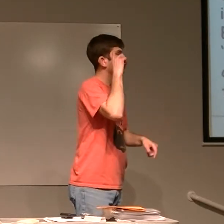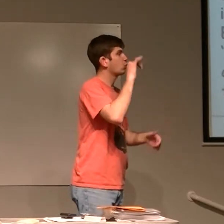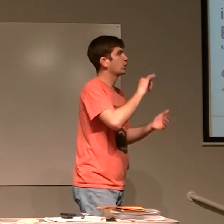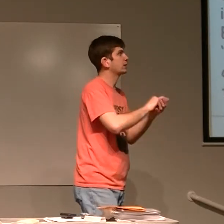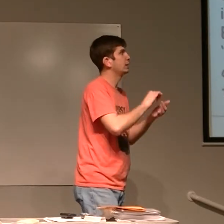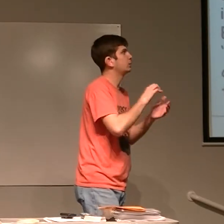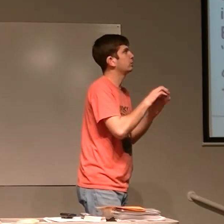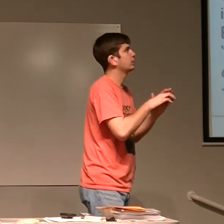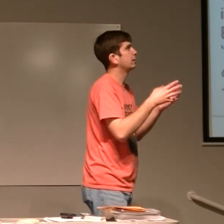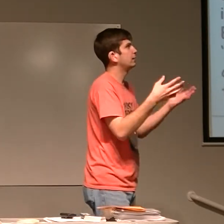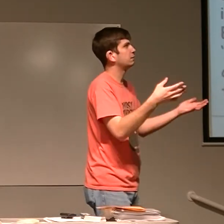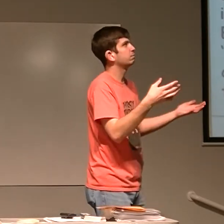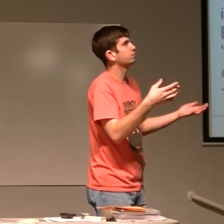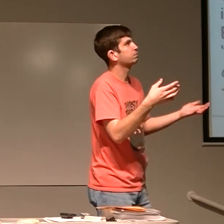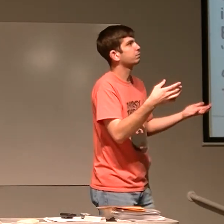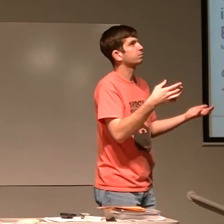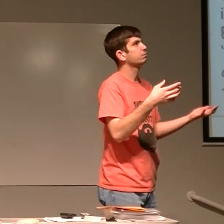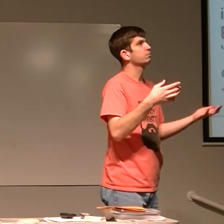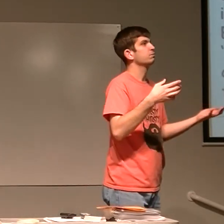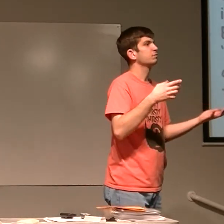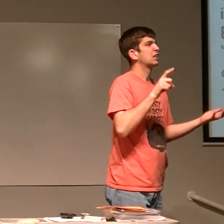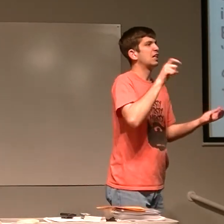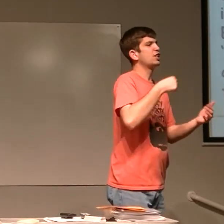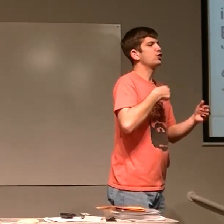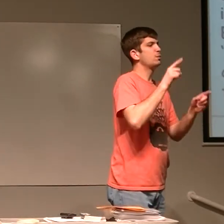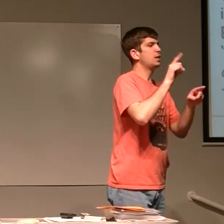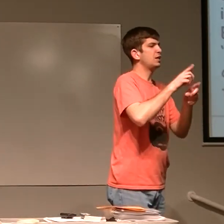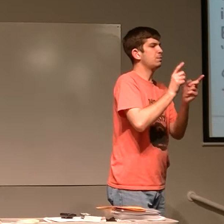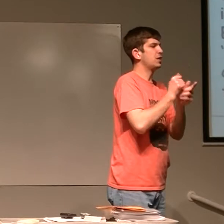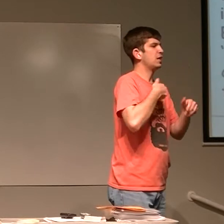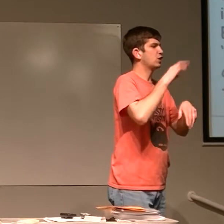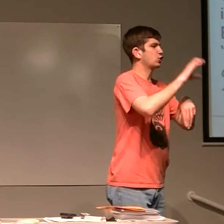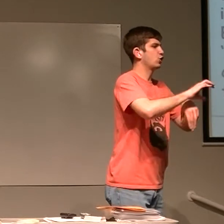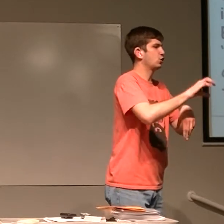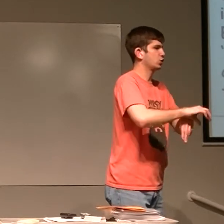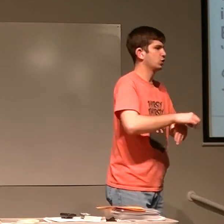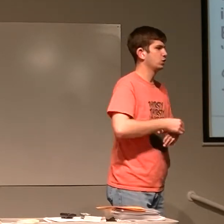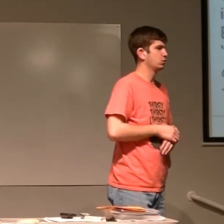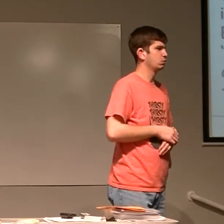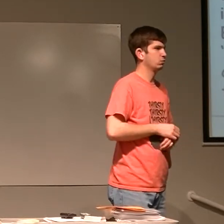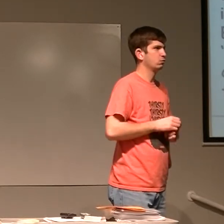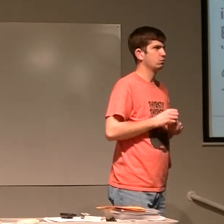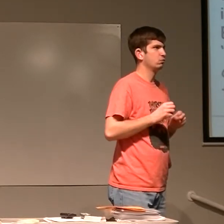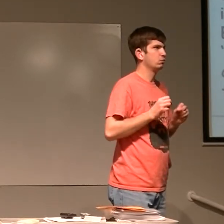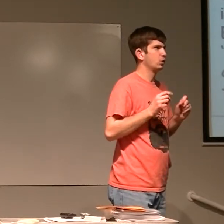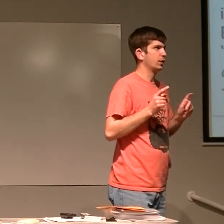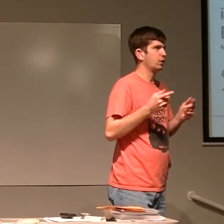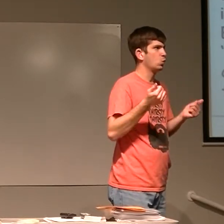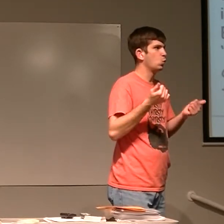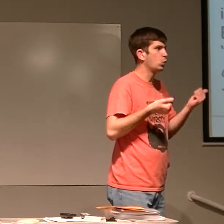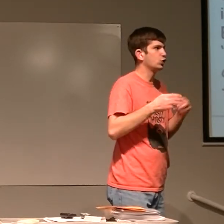for example, I need you to meet me at a church. Okay, which